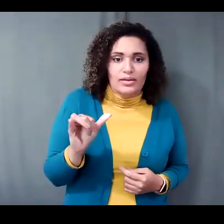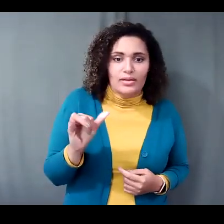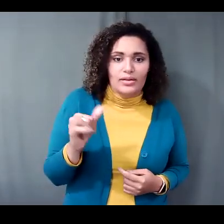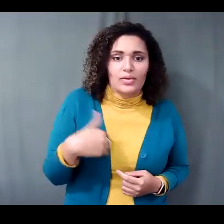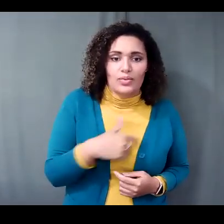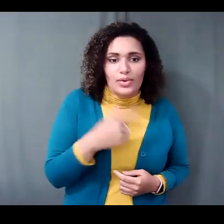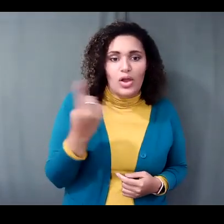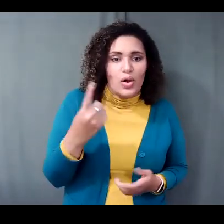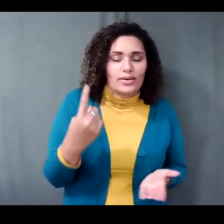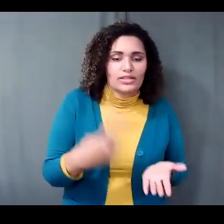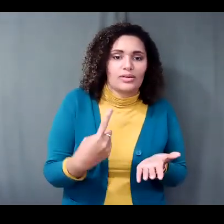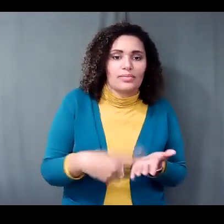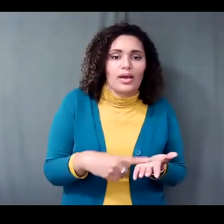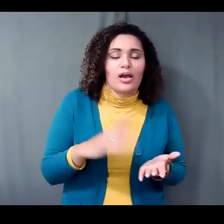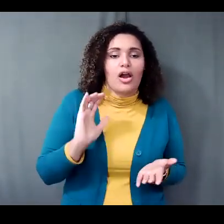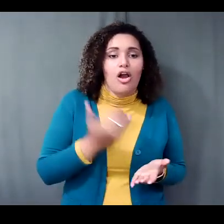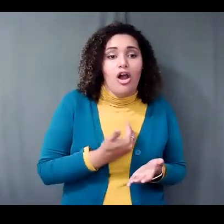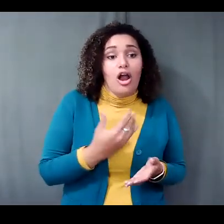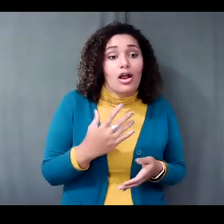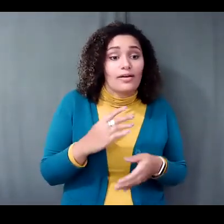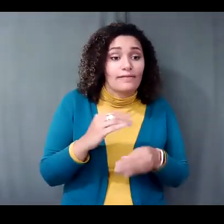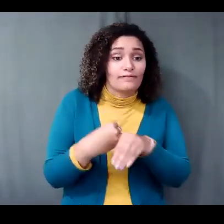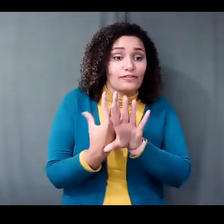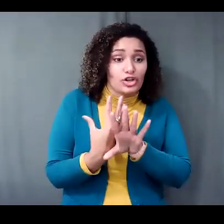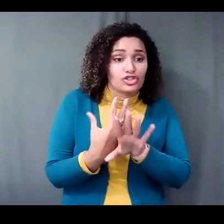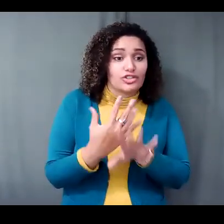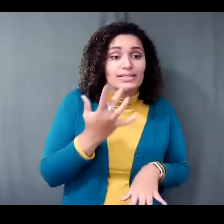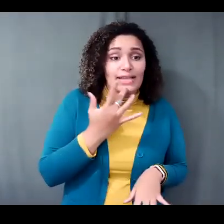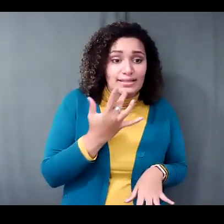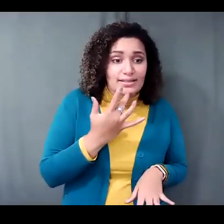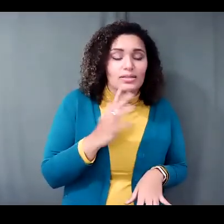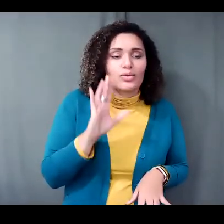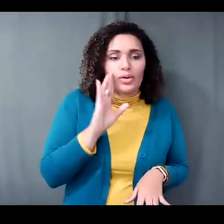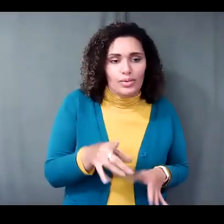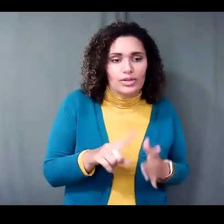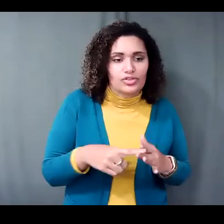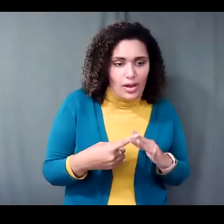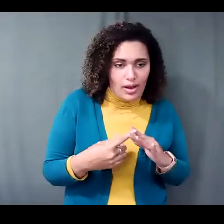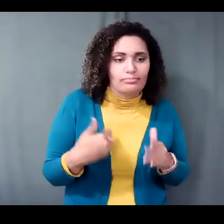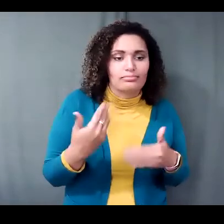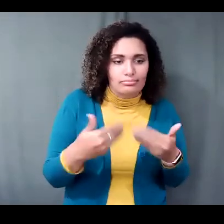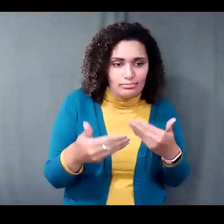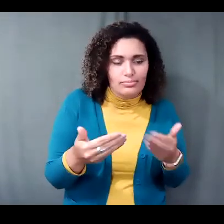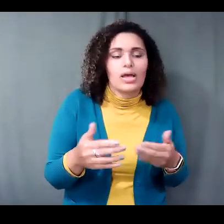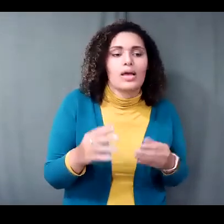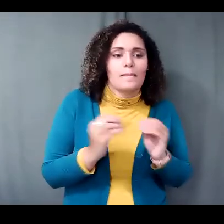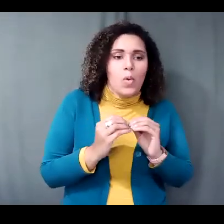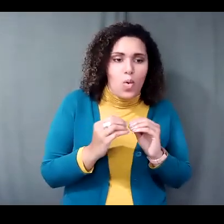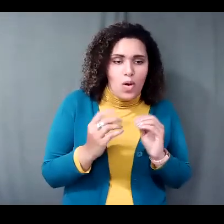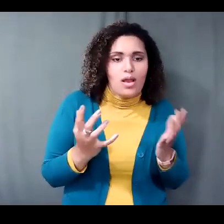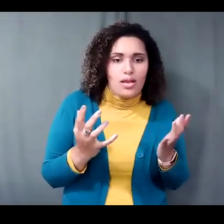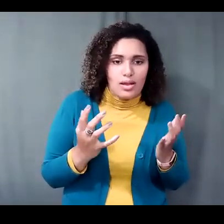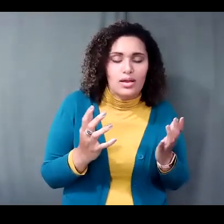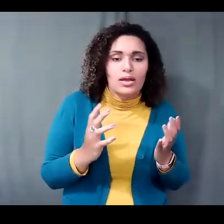Saturday kind of music situation during, we're going to start it at, what did I